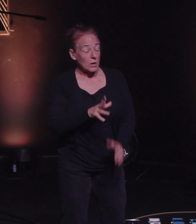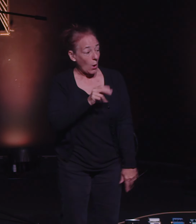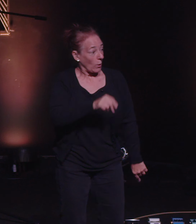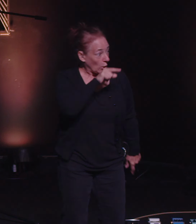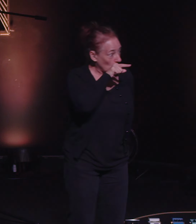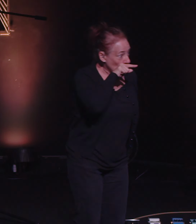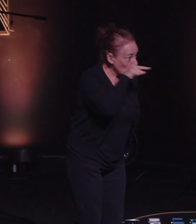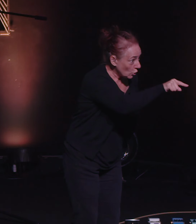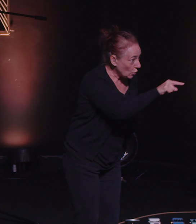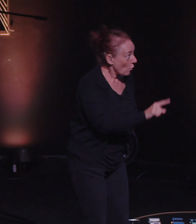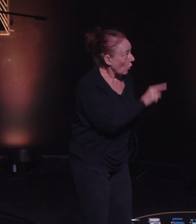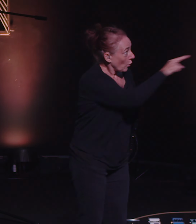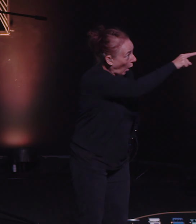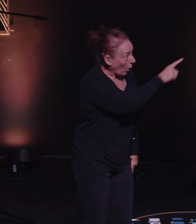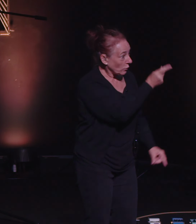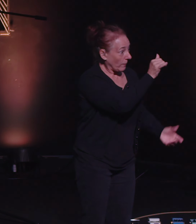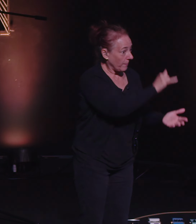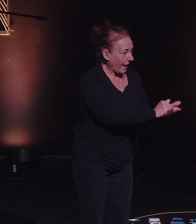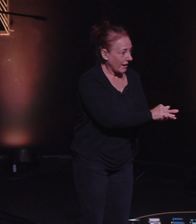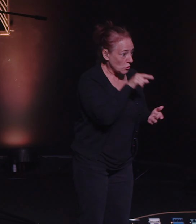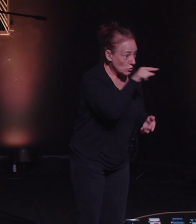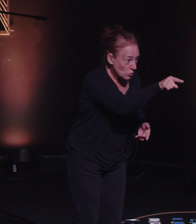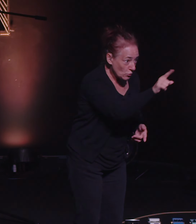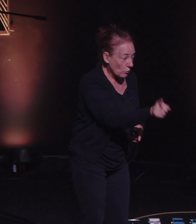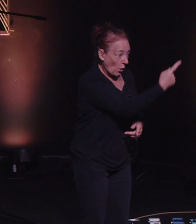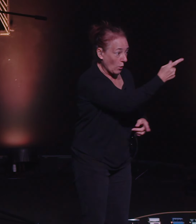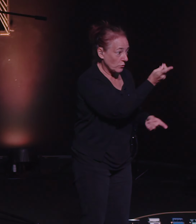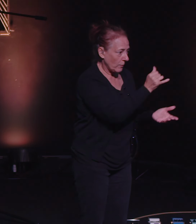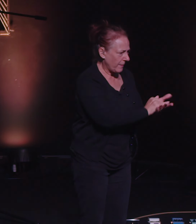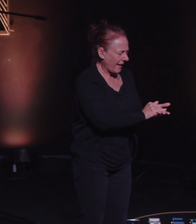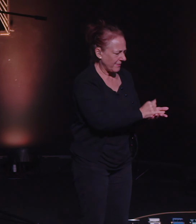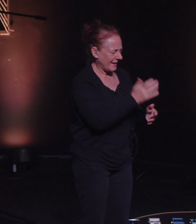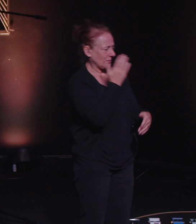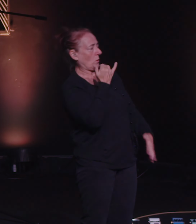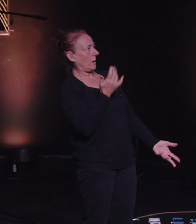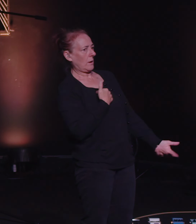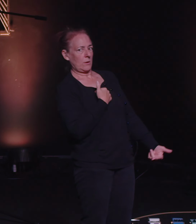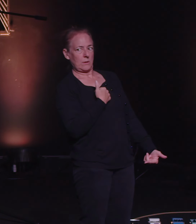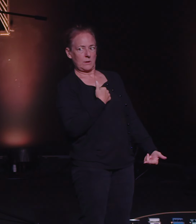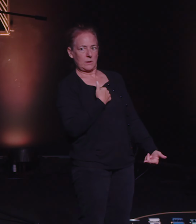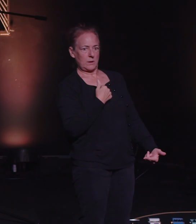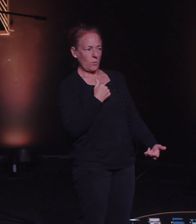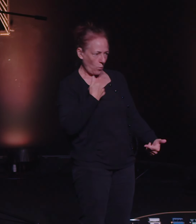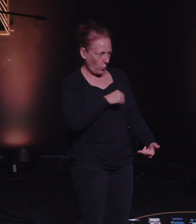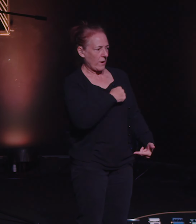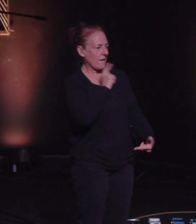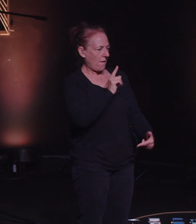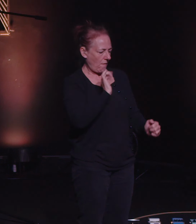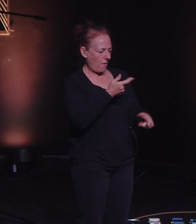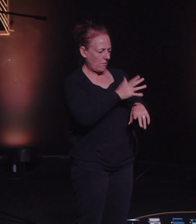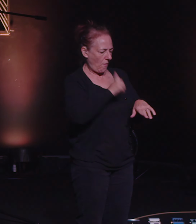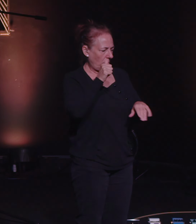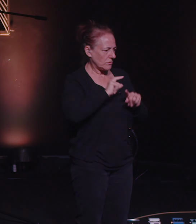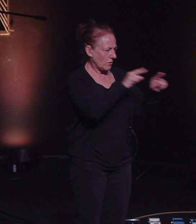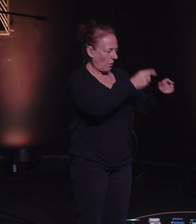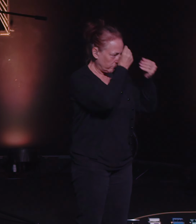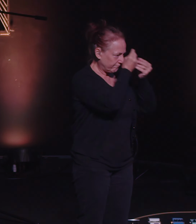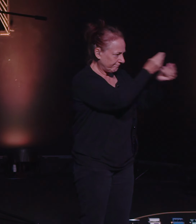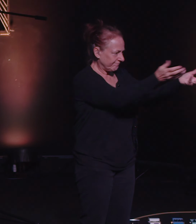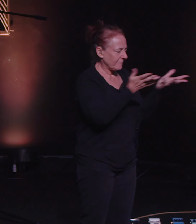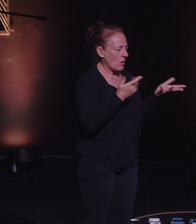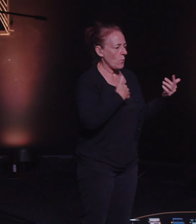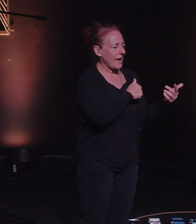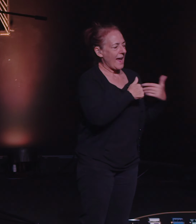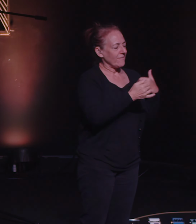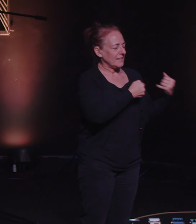go do that. Like, that's the call of every Christ follower. So the why is because Jesus said so, and because we have